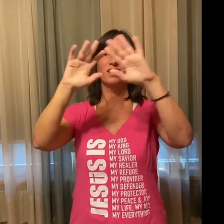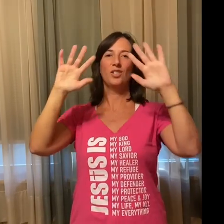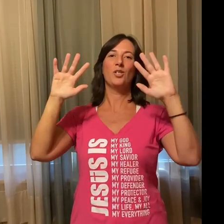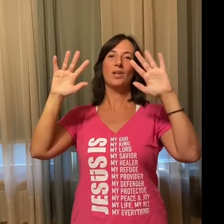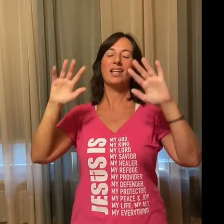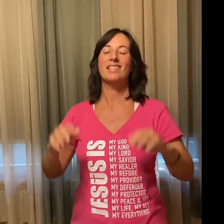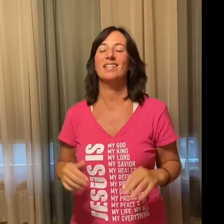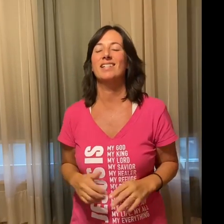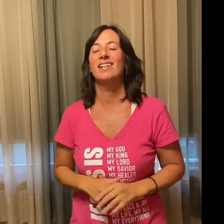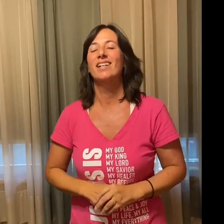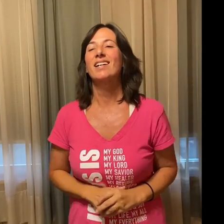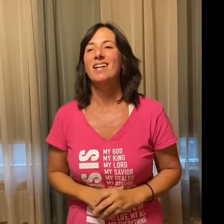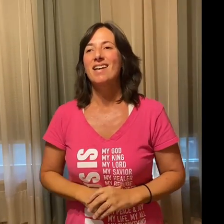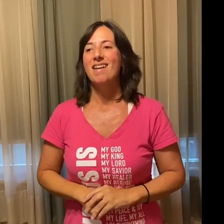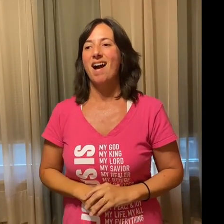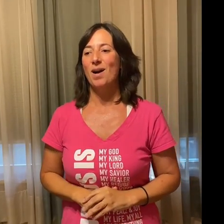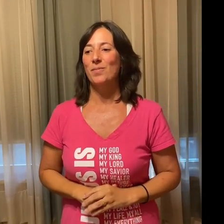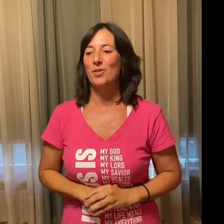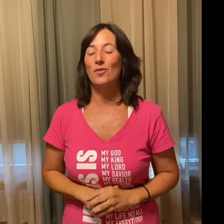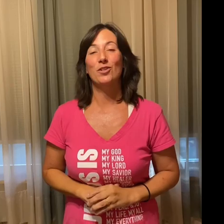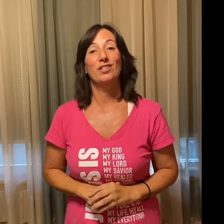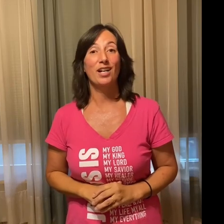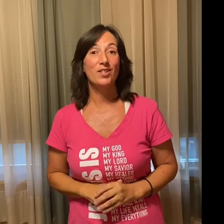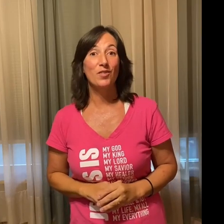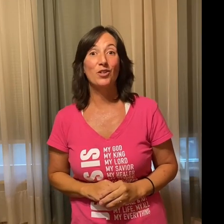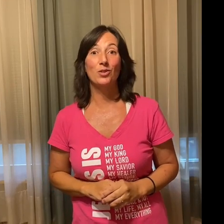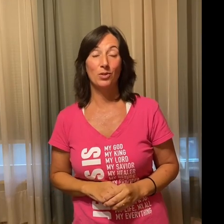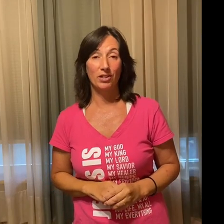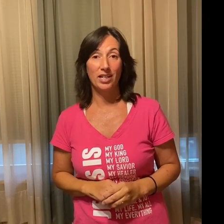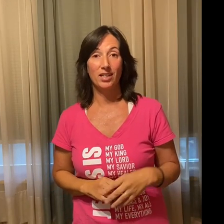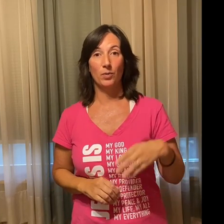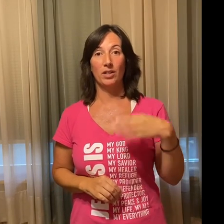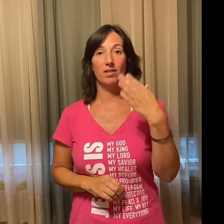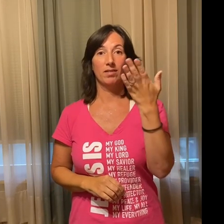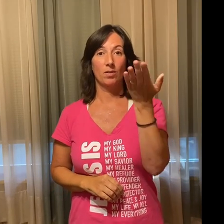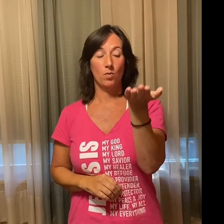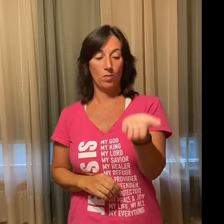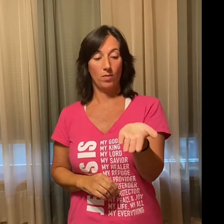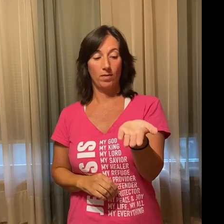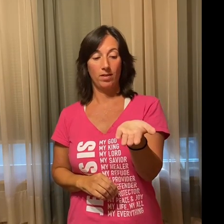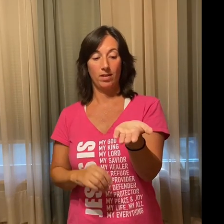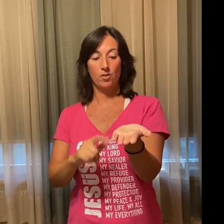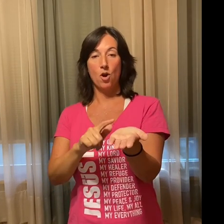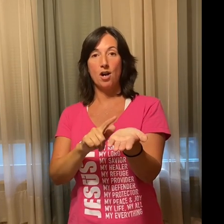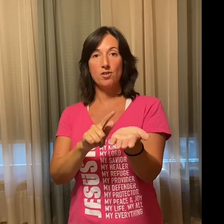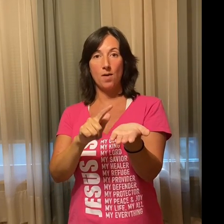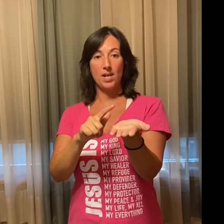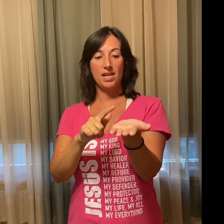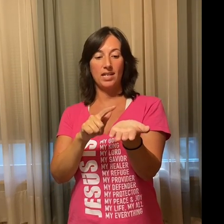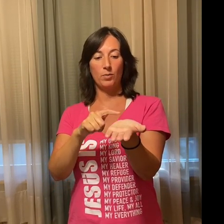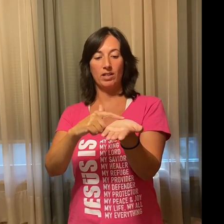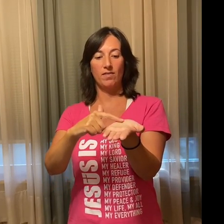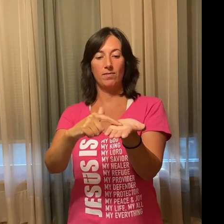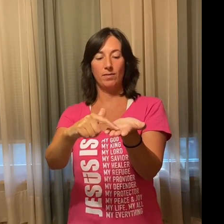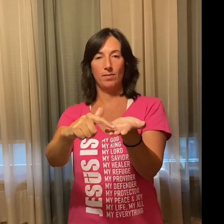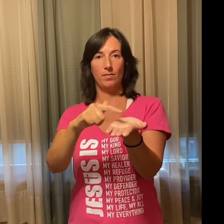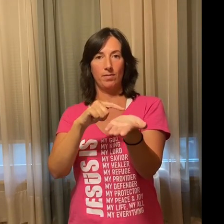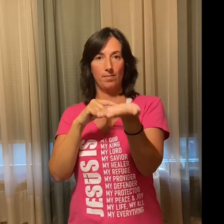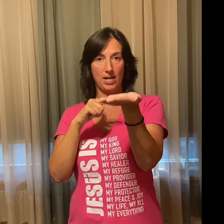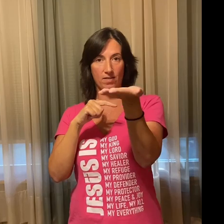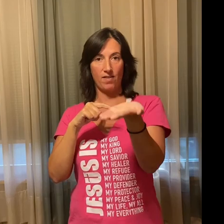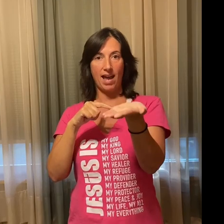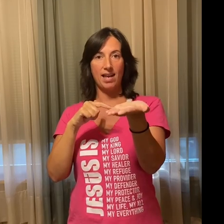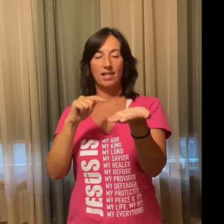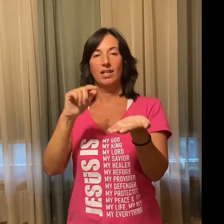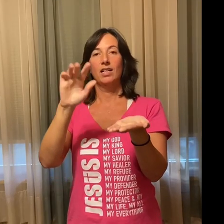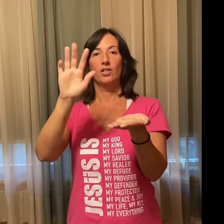me do it like this. So for the sign for glory, we're gonna non-dominant hand. We're gonna